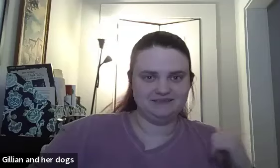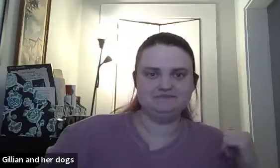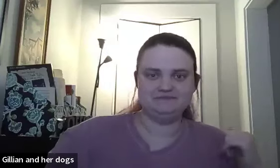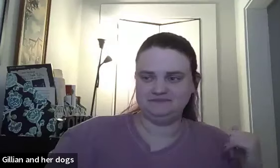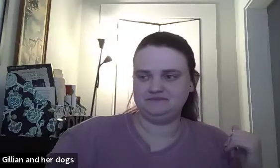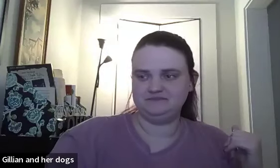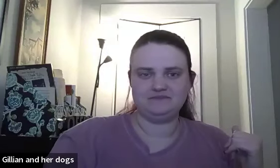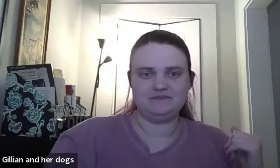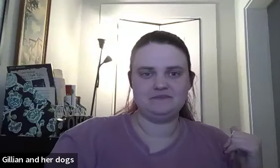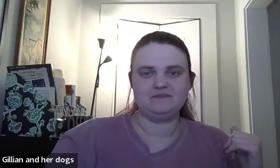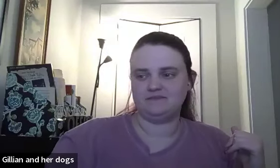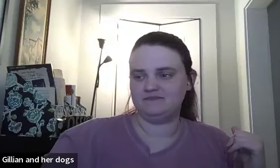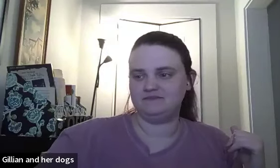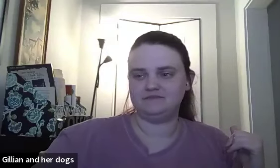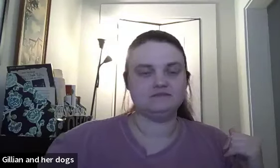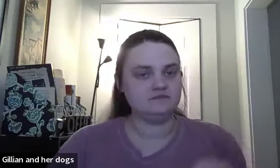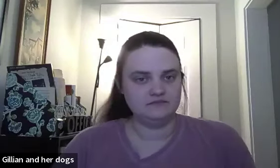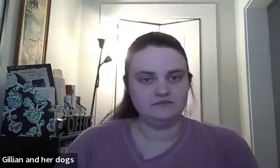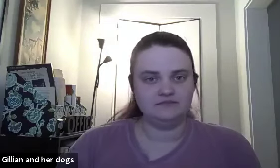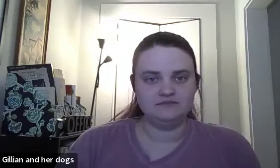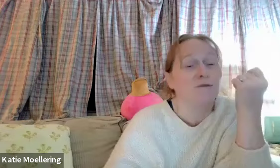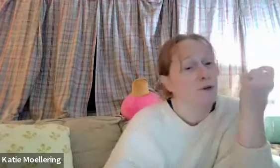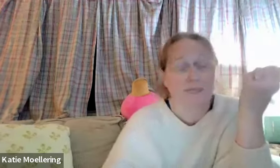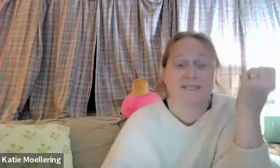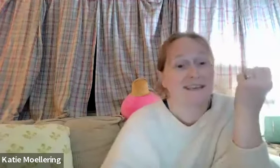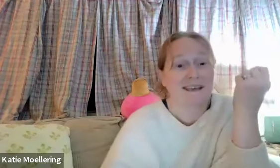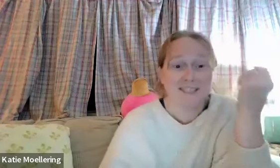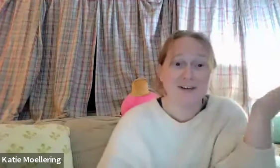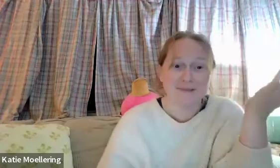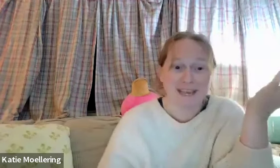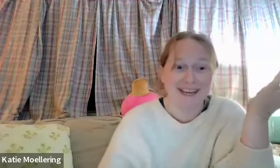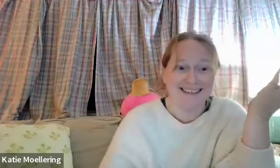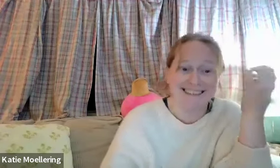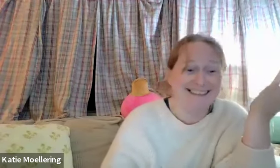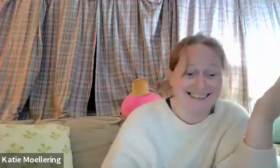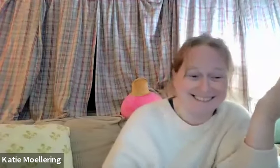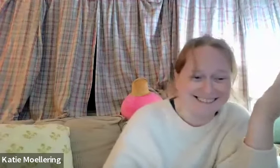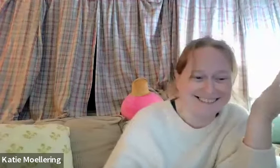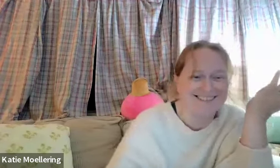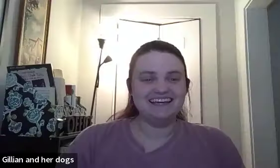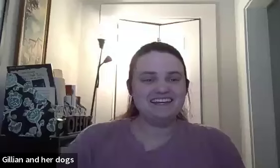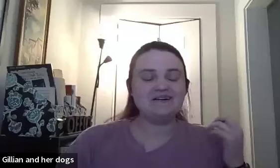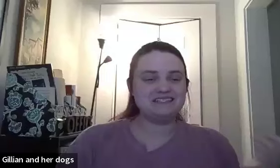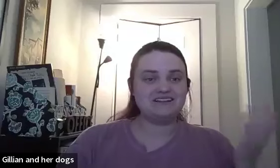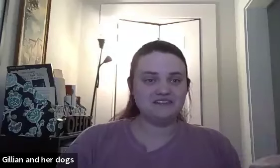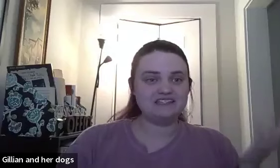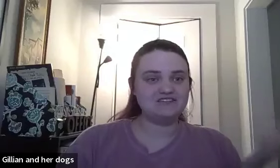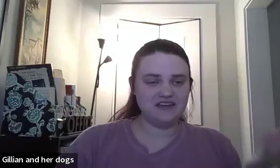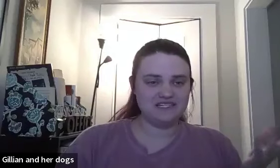right. that tells people your verb tense, I guess. Do you know what I'm saying? Yes. No, exactly. That's like the case